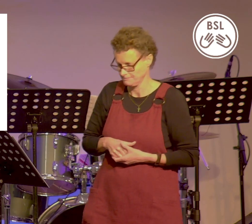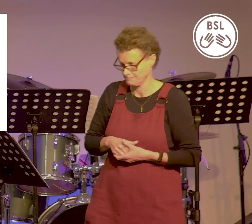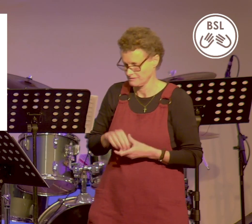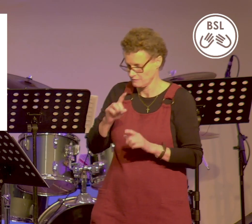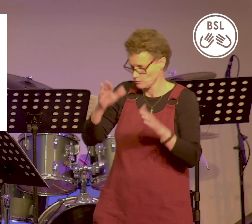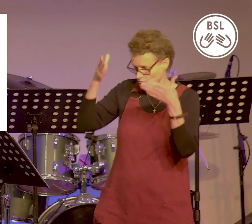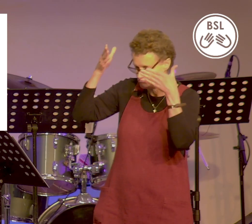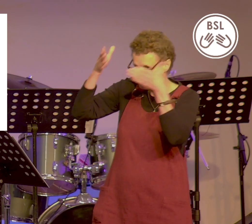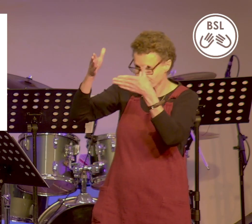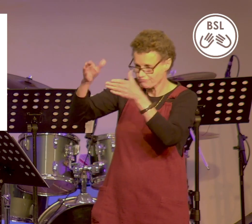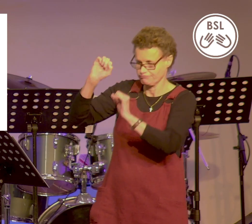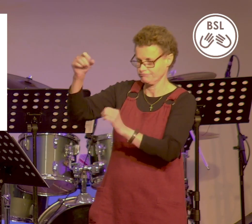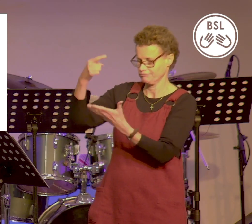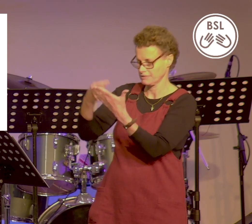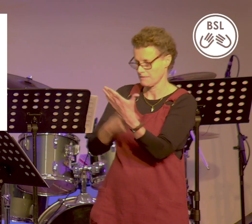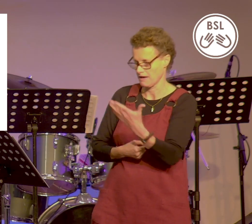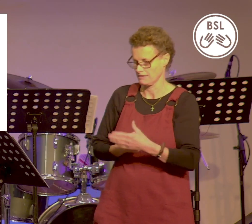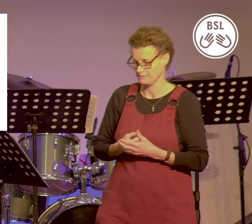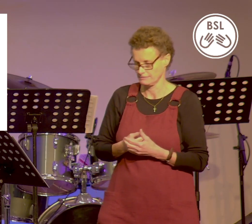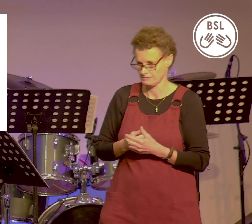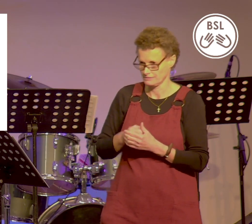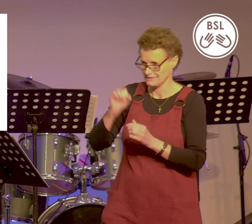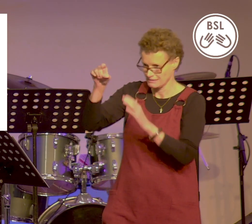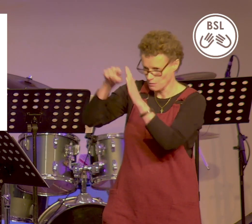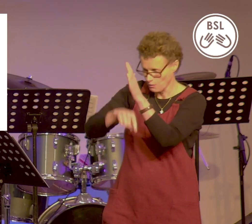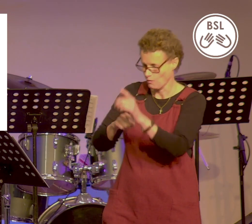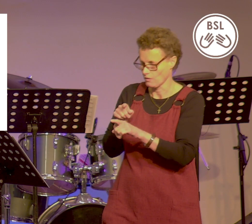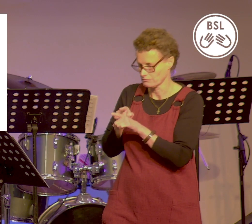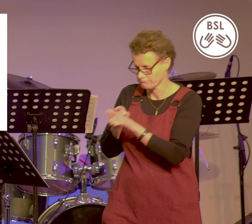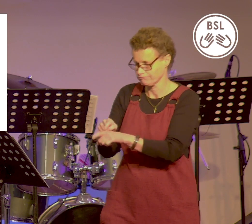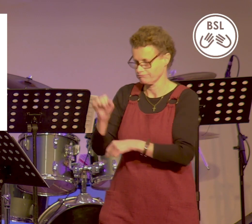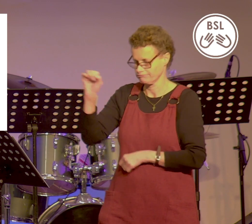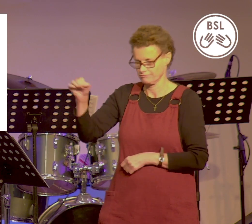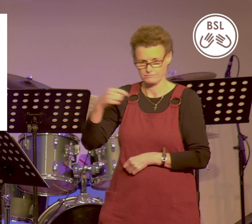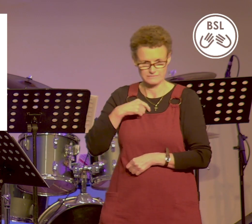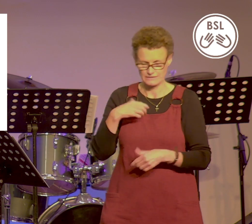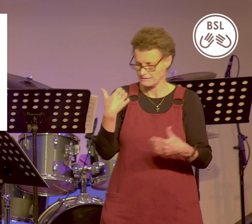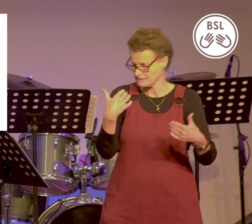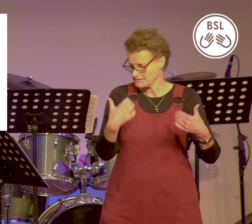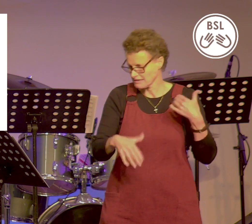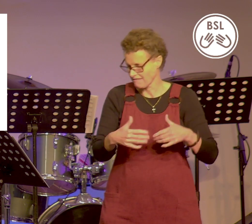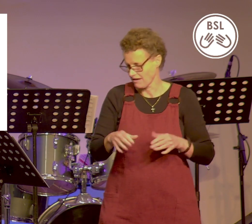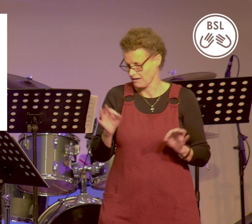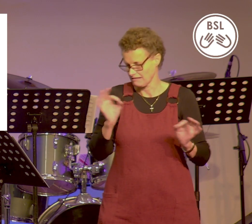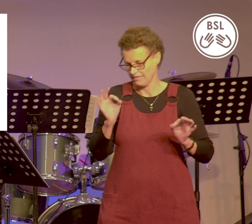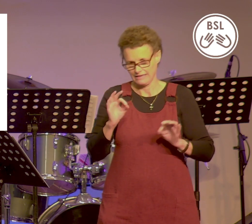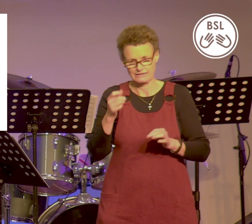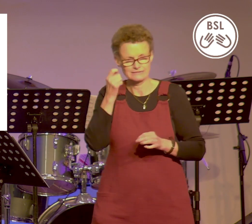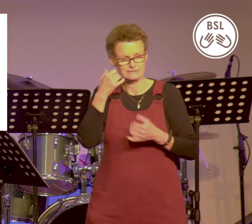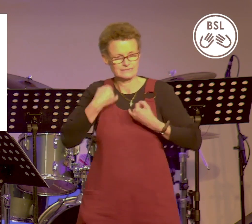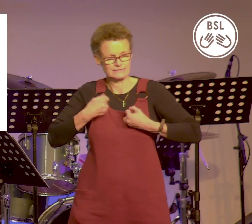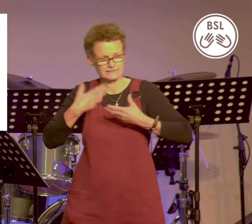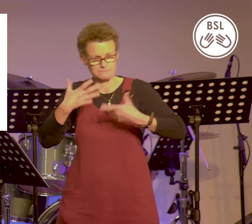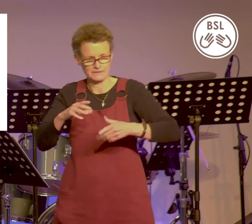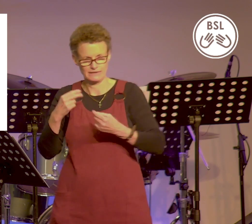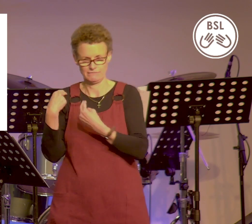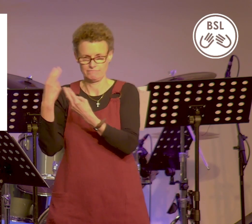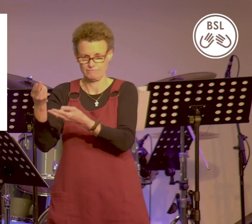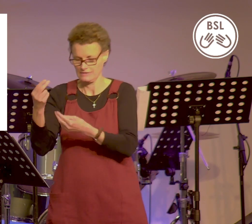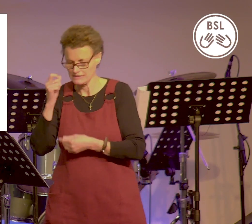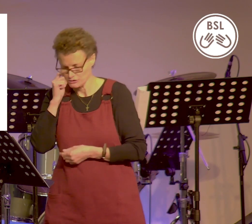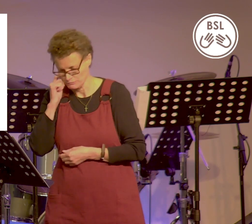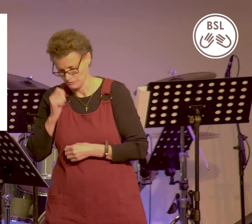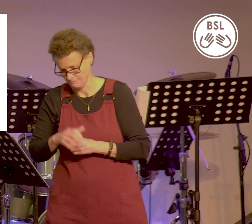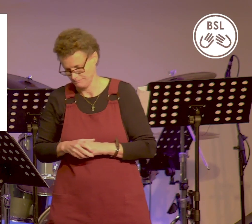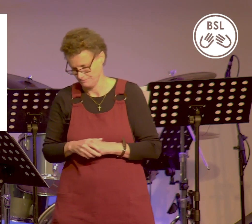God and do what he considers right, if you pay attention to his commands and obey all his laws, I